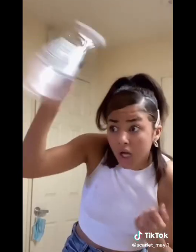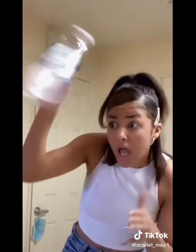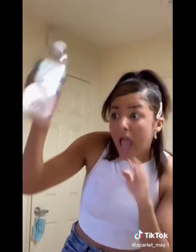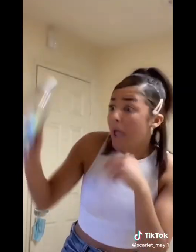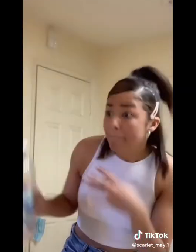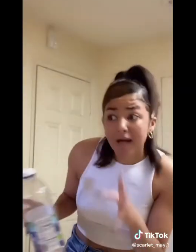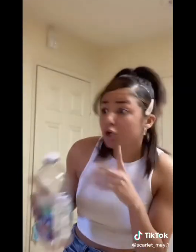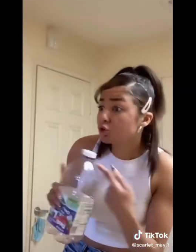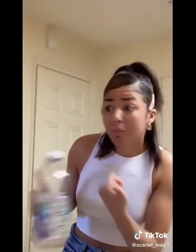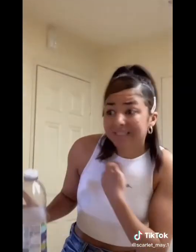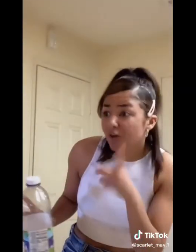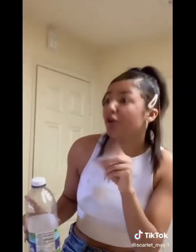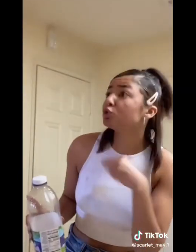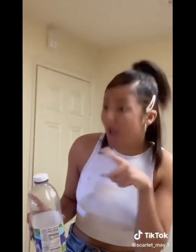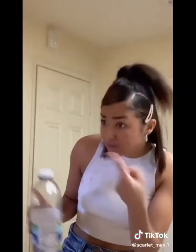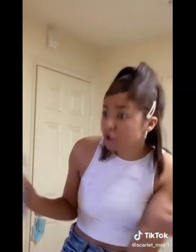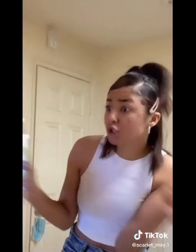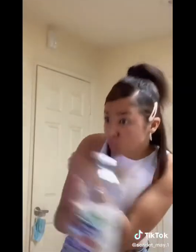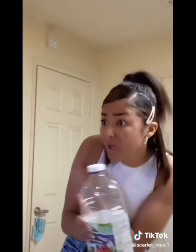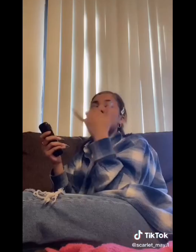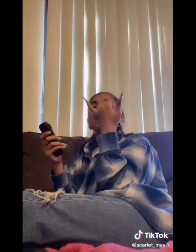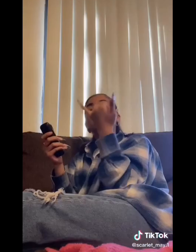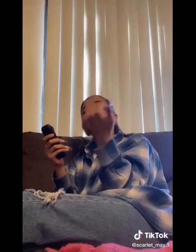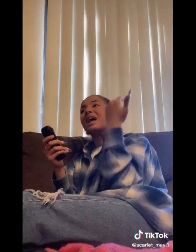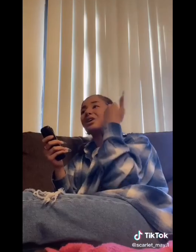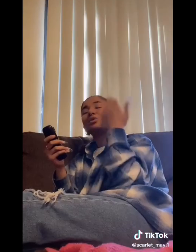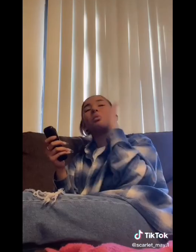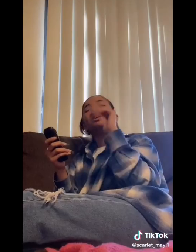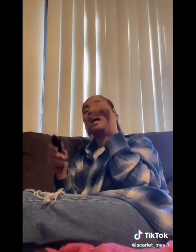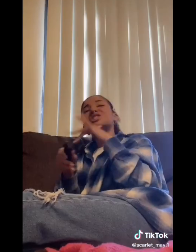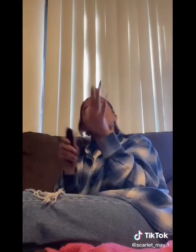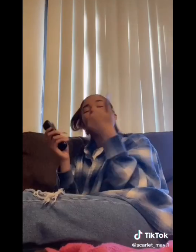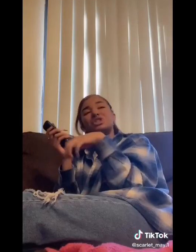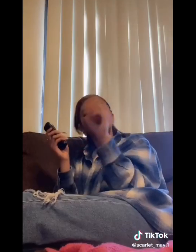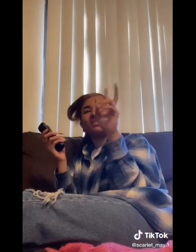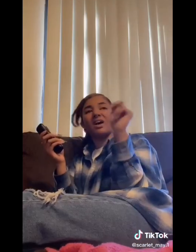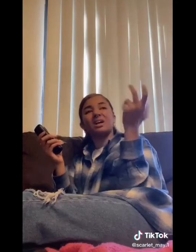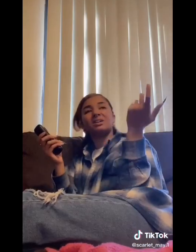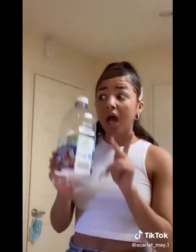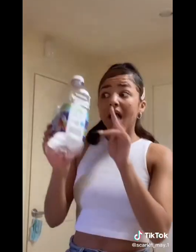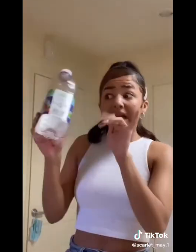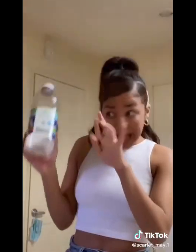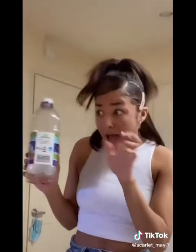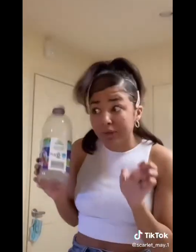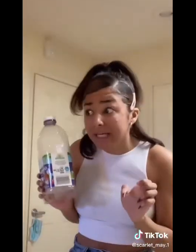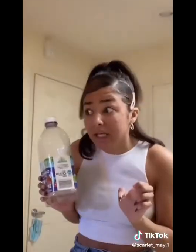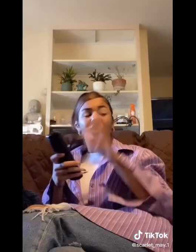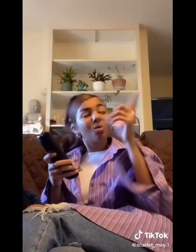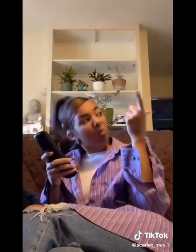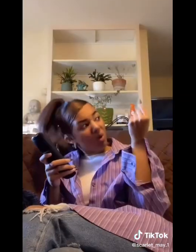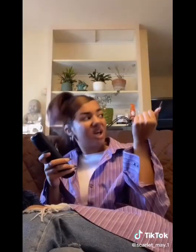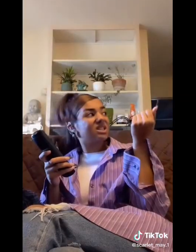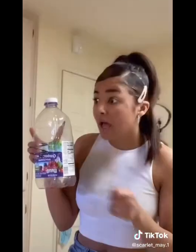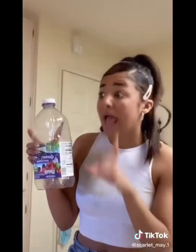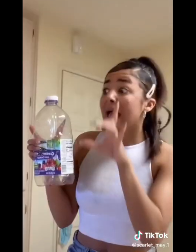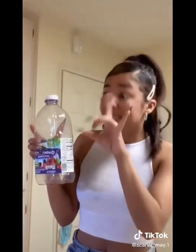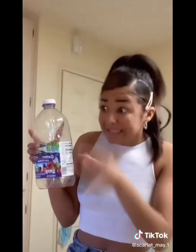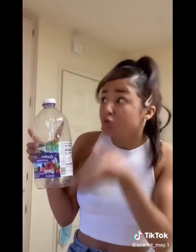Am I talking to myself or do I have to start swinging? Now, you know I would not touch your shit, Savon. Kyrie? What? Did you drink my